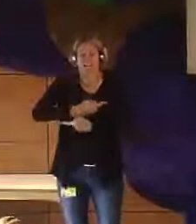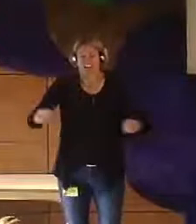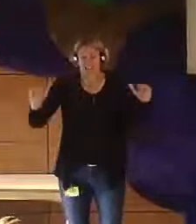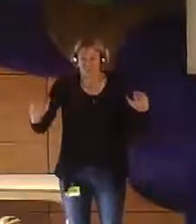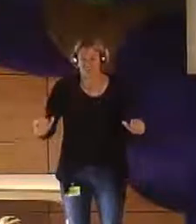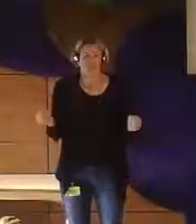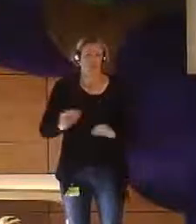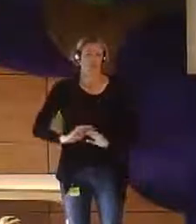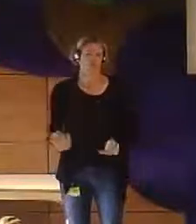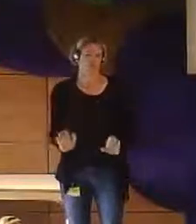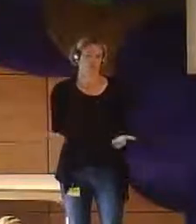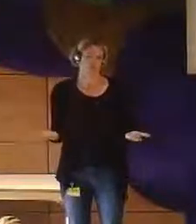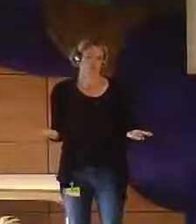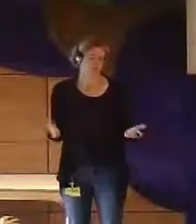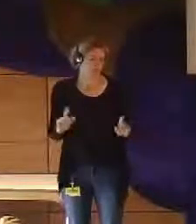not always.